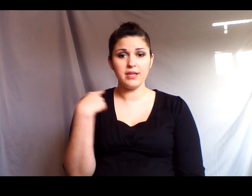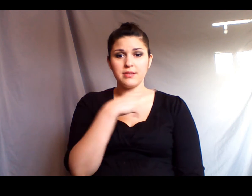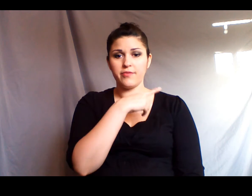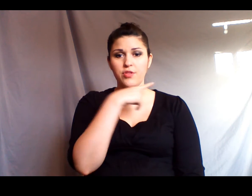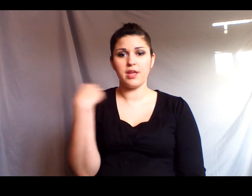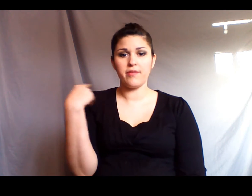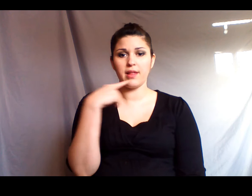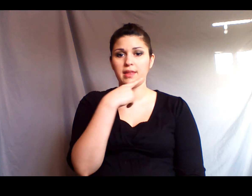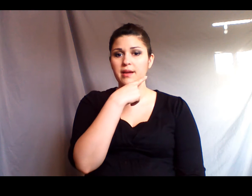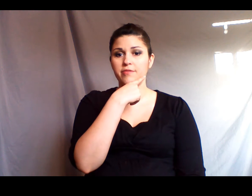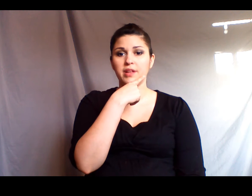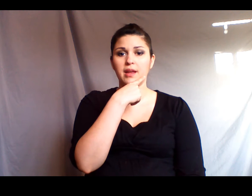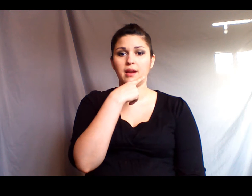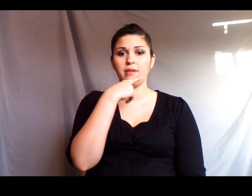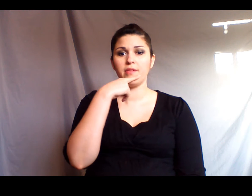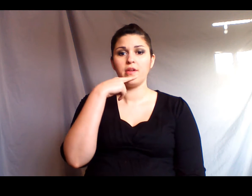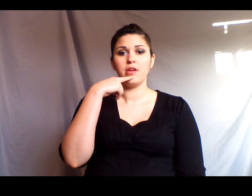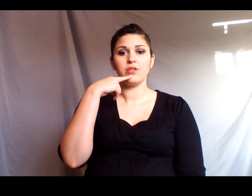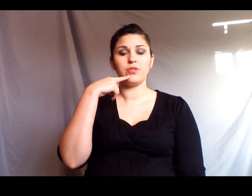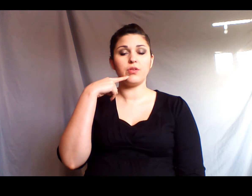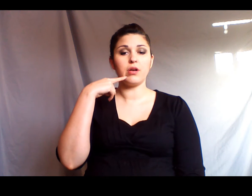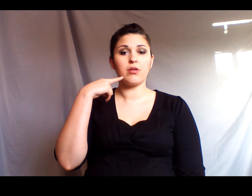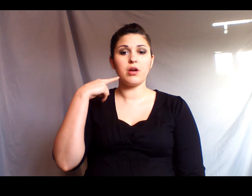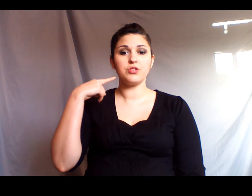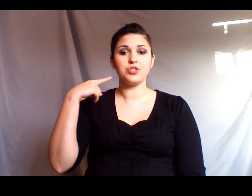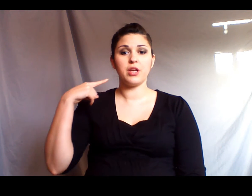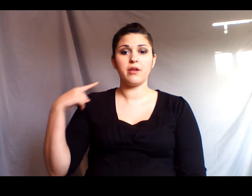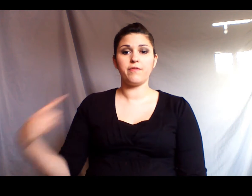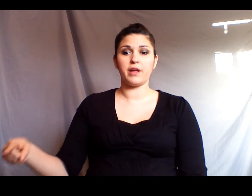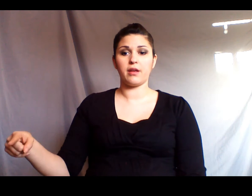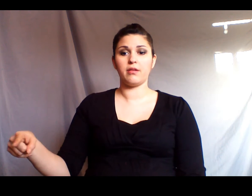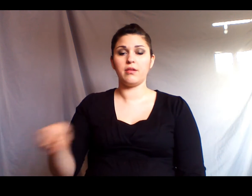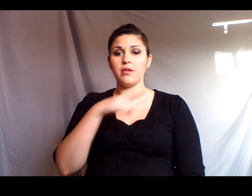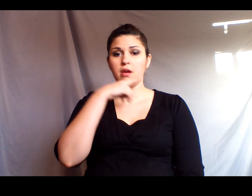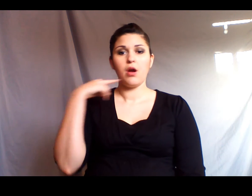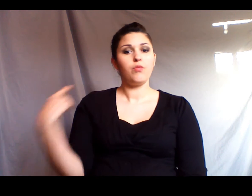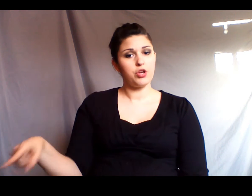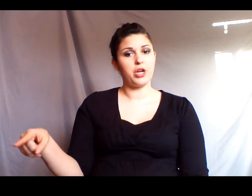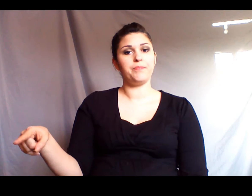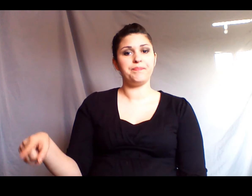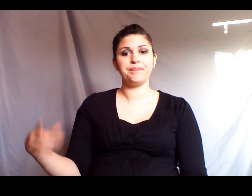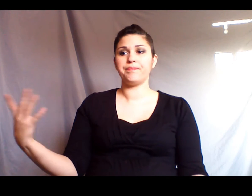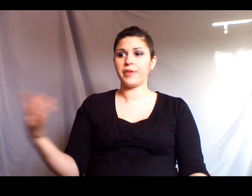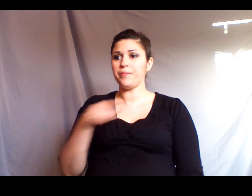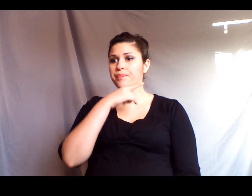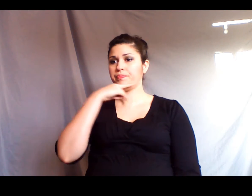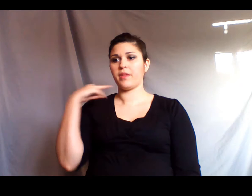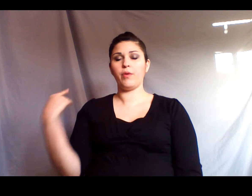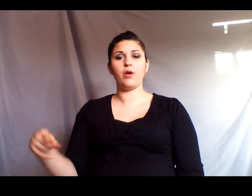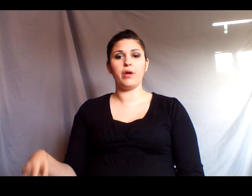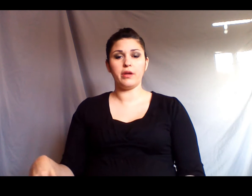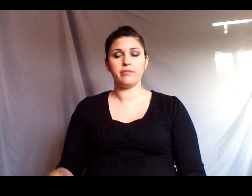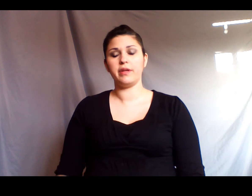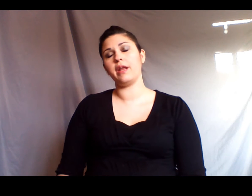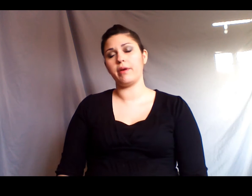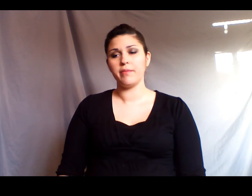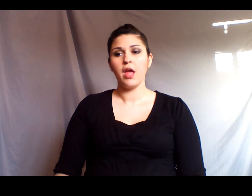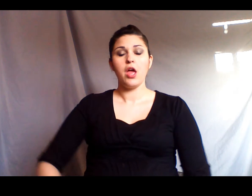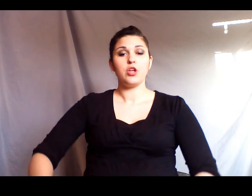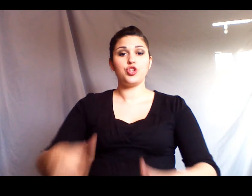if you think of it like that, and flicking it off. So you draw it across your chin and flick. Russia. You don't want to, anyway.